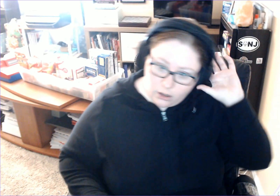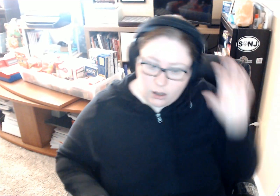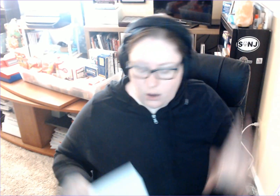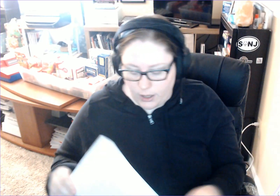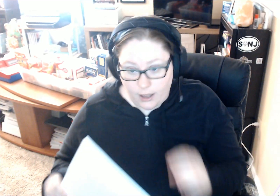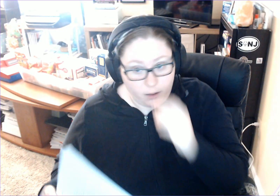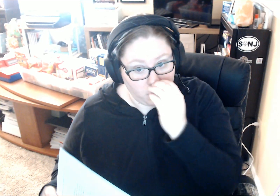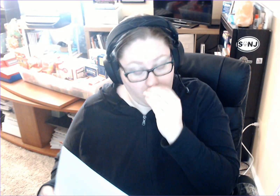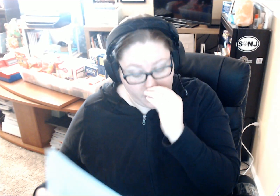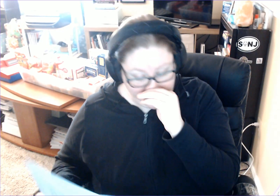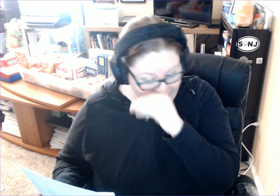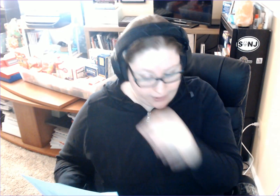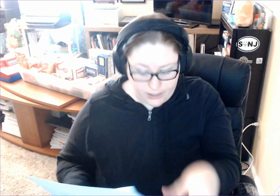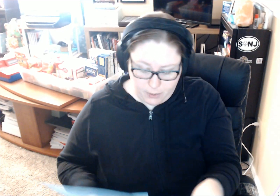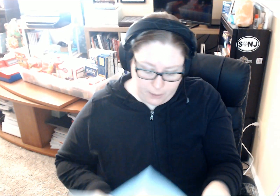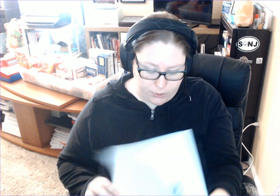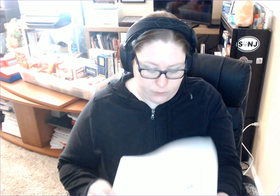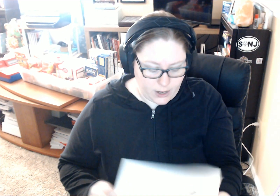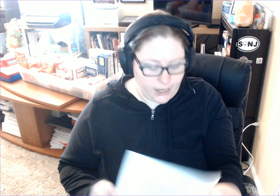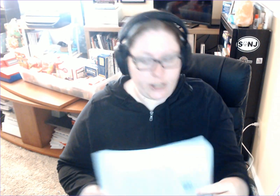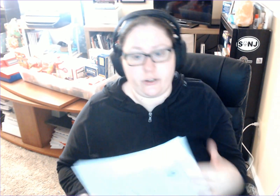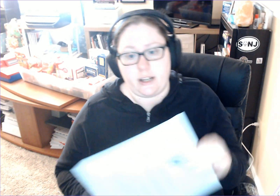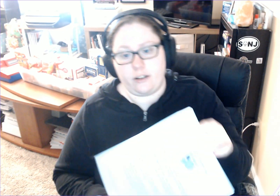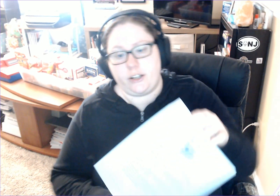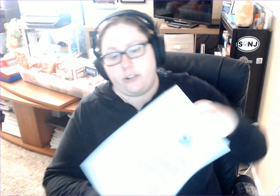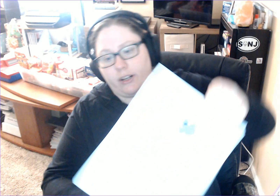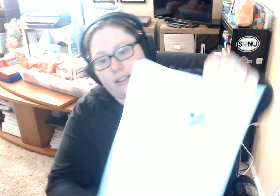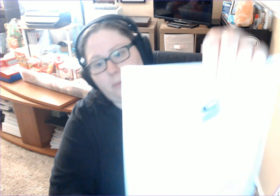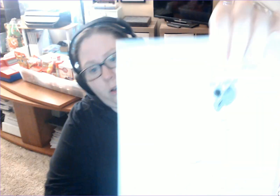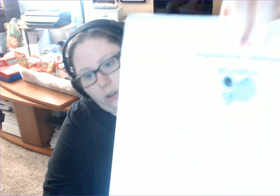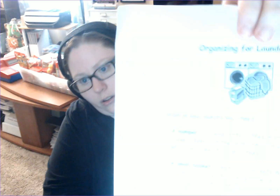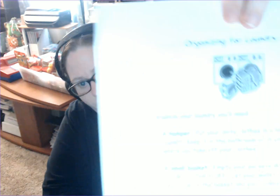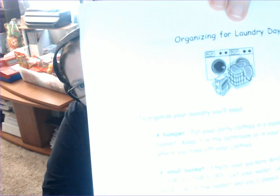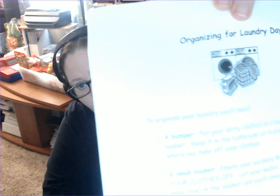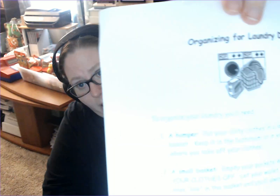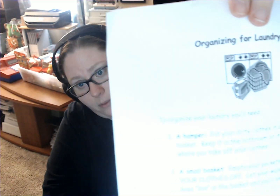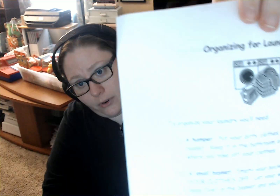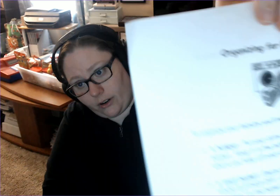Okay, while I'm getting these papers ready, you need to pull this paper up.